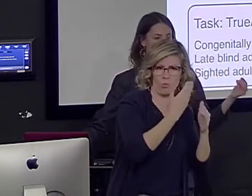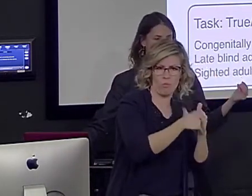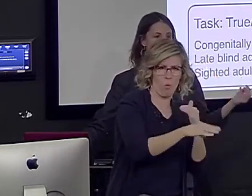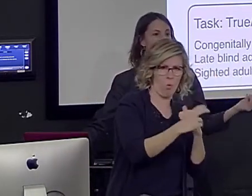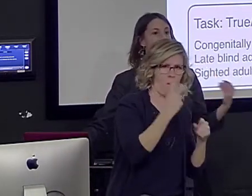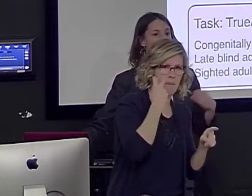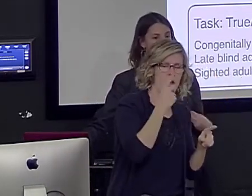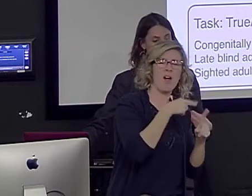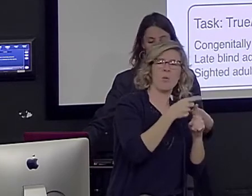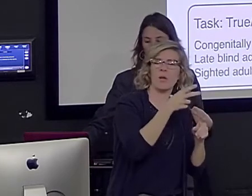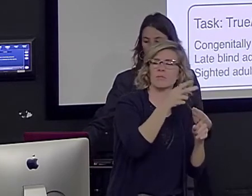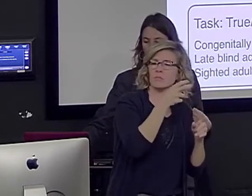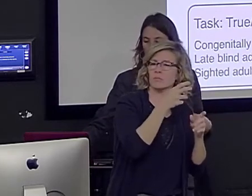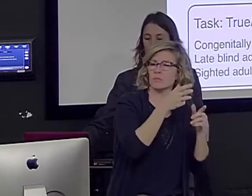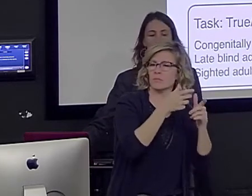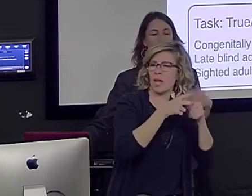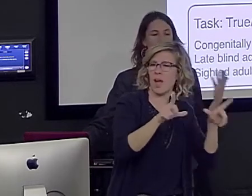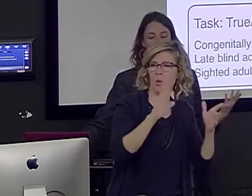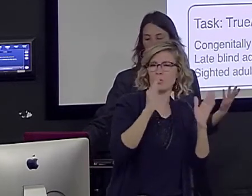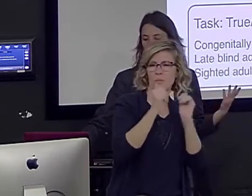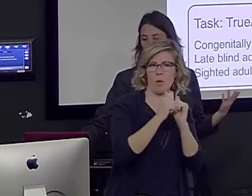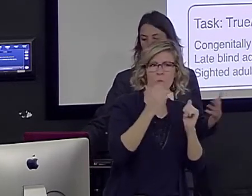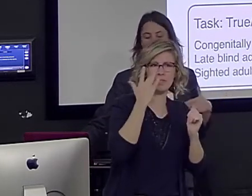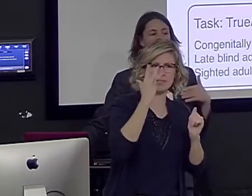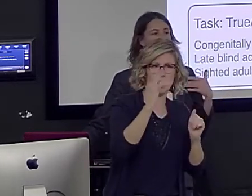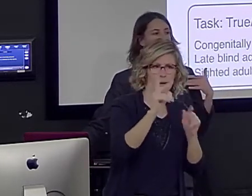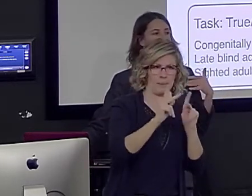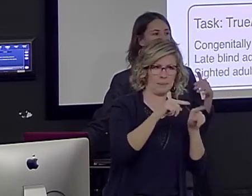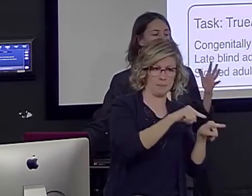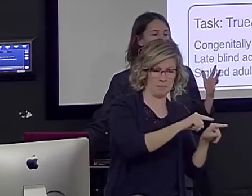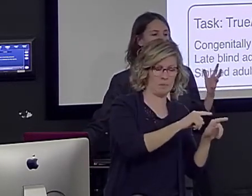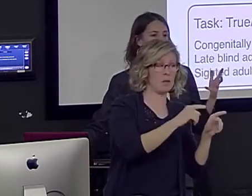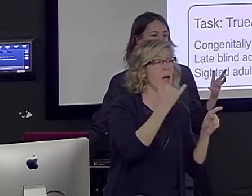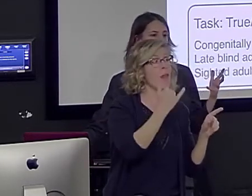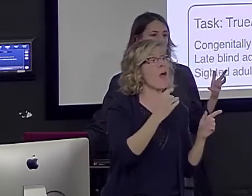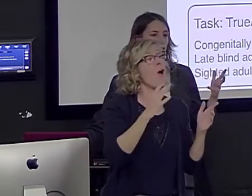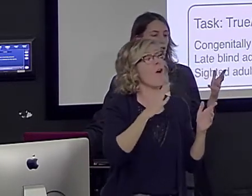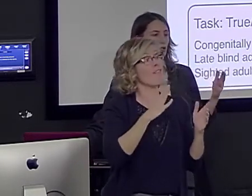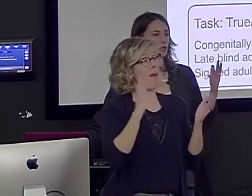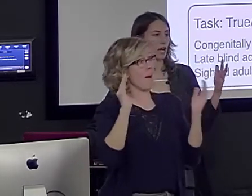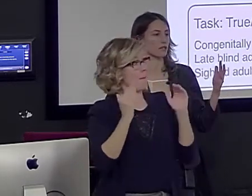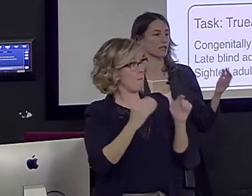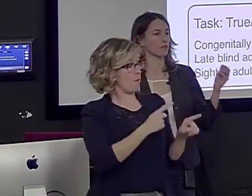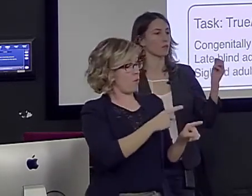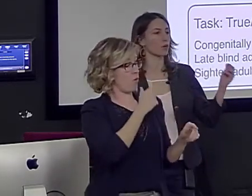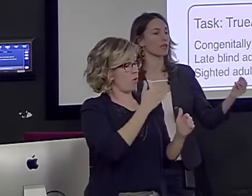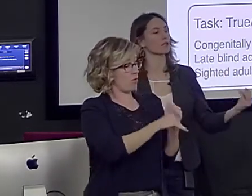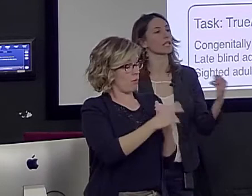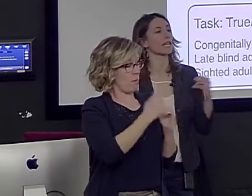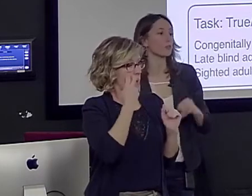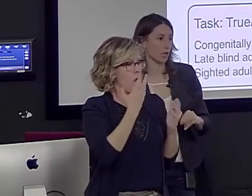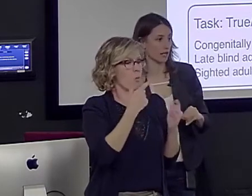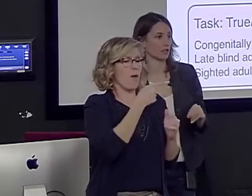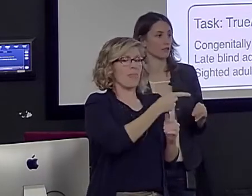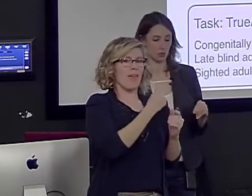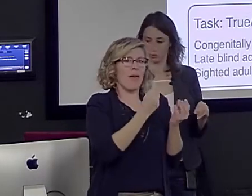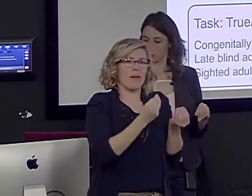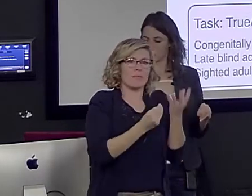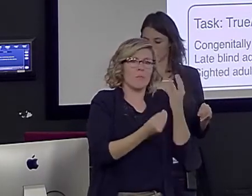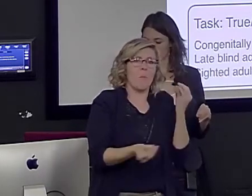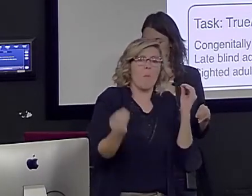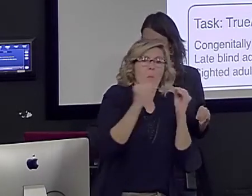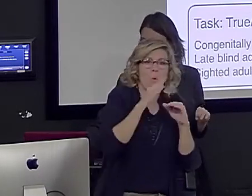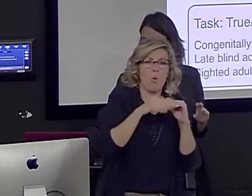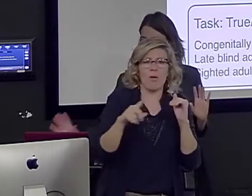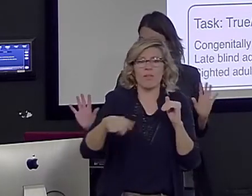congenitally blind individuals to language than in sighted people. And now we're going to ask, what are congenitally blind individuals activating more than late blind